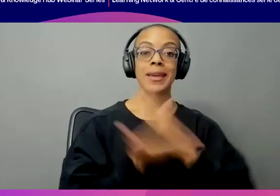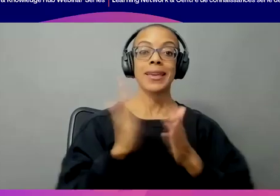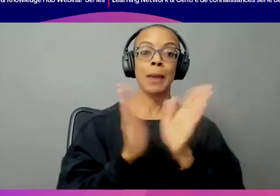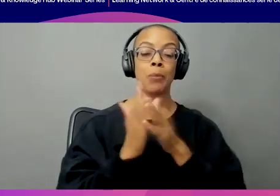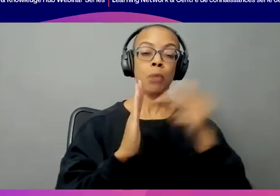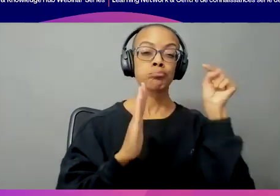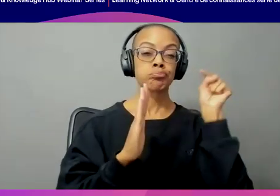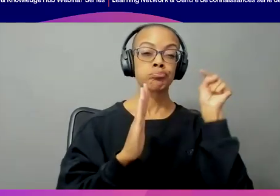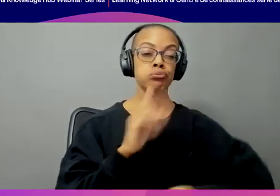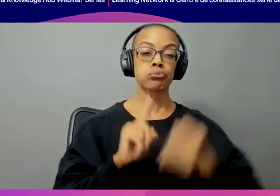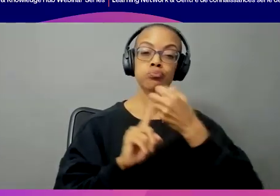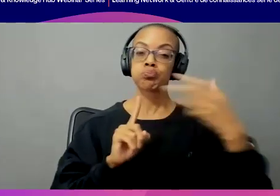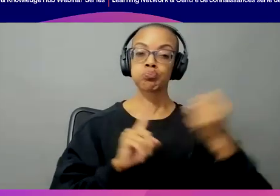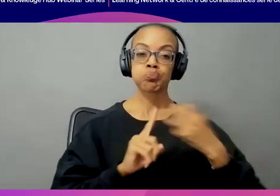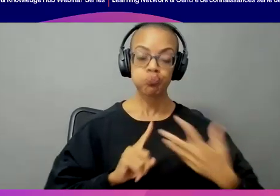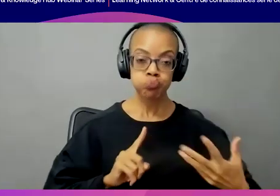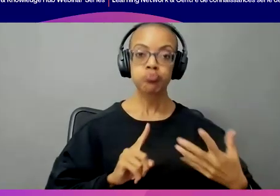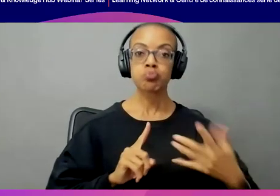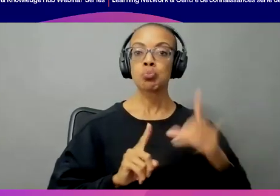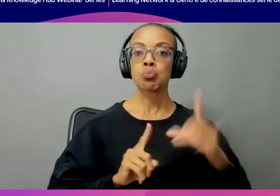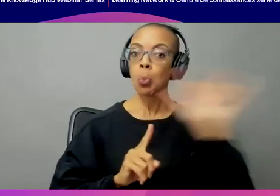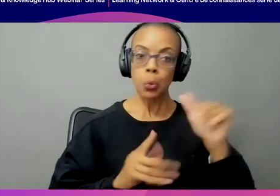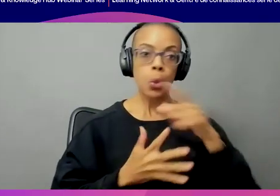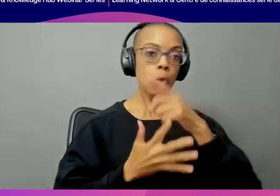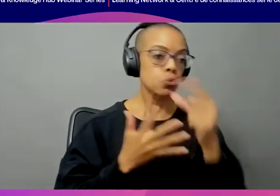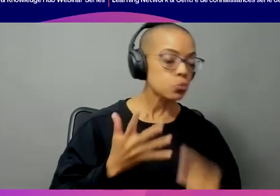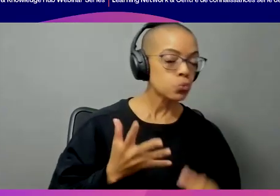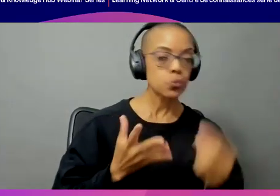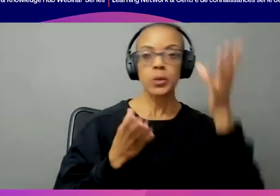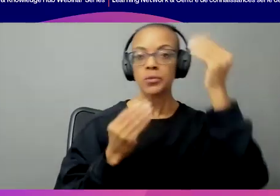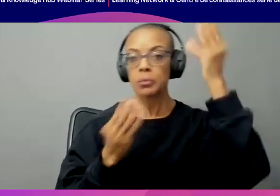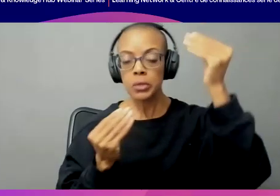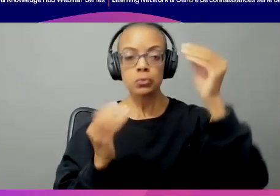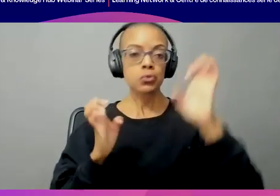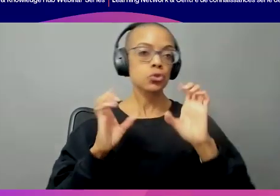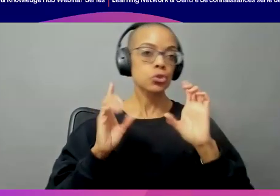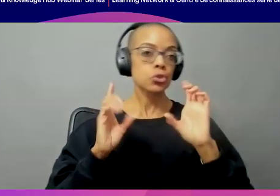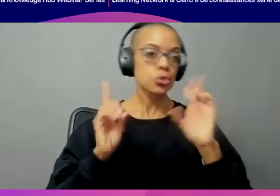goes in support of the sessions that includes everything from information, education,